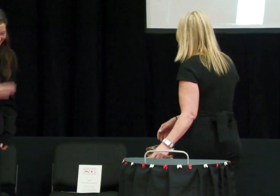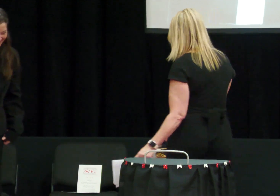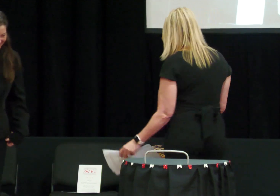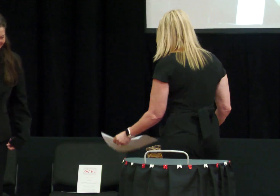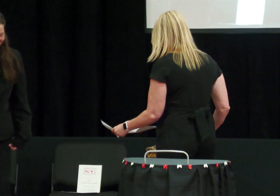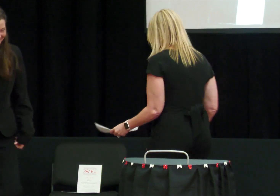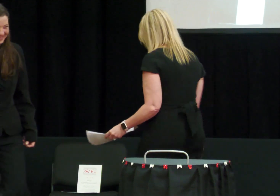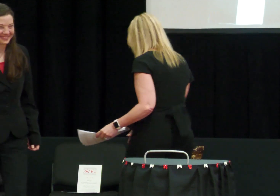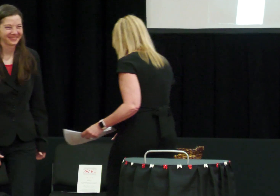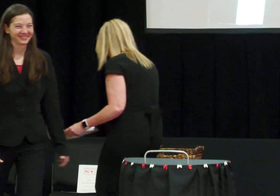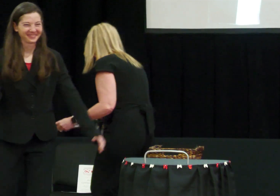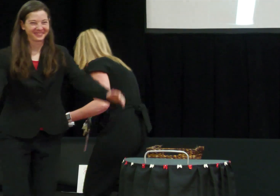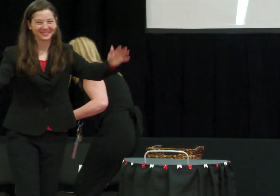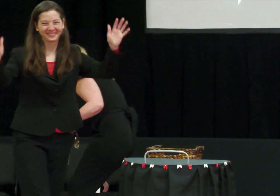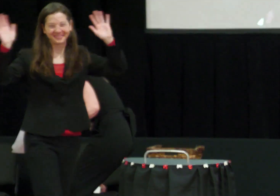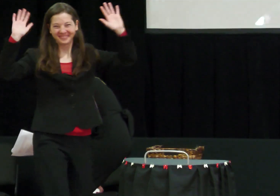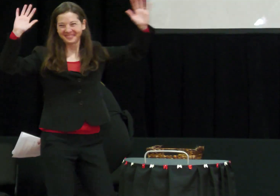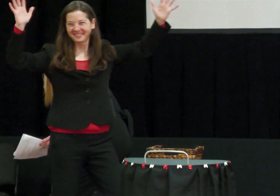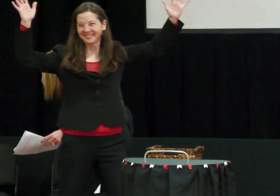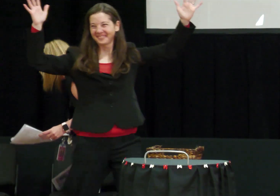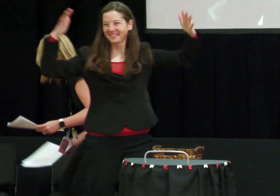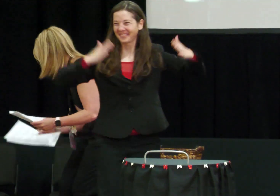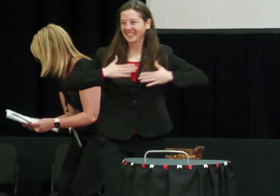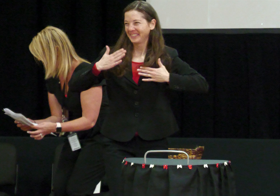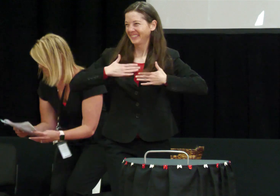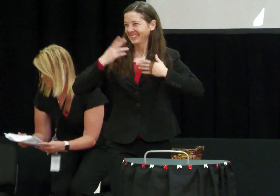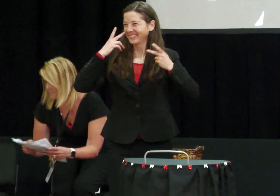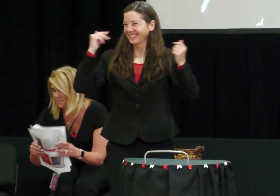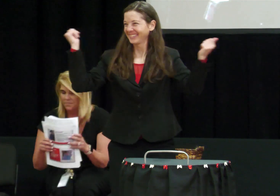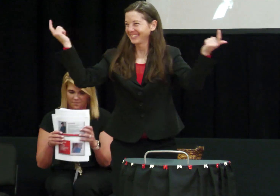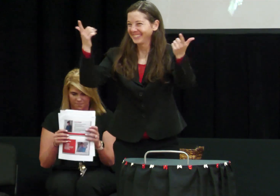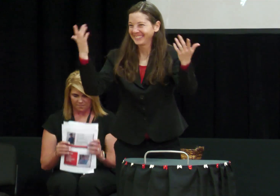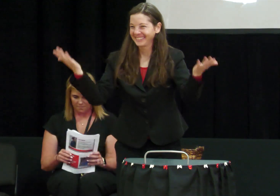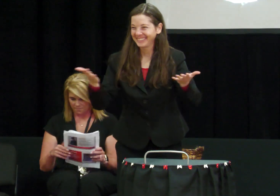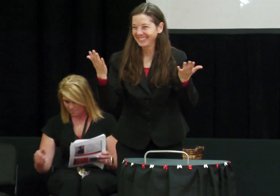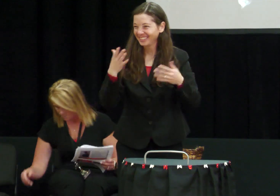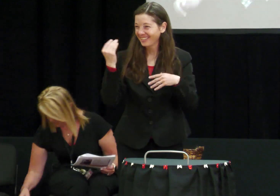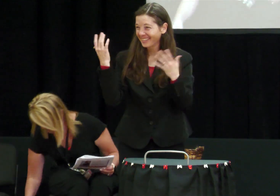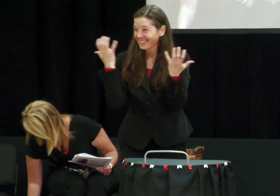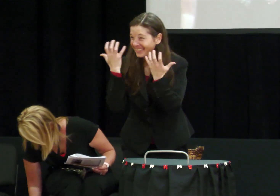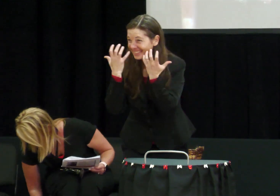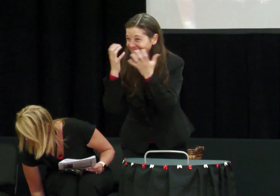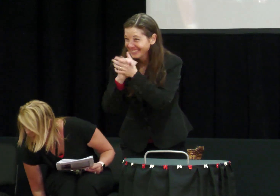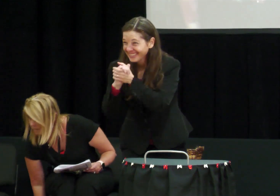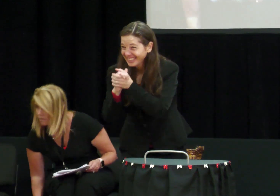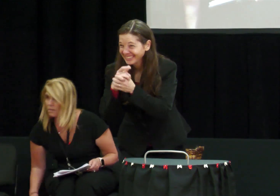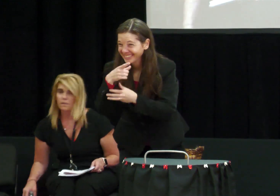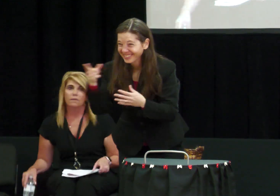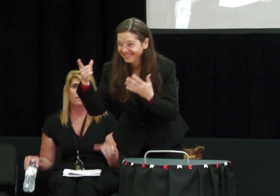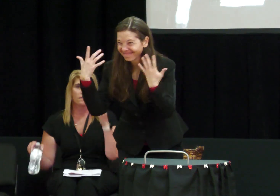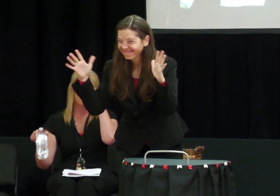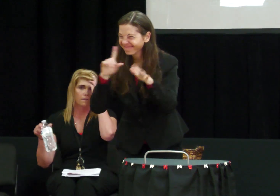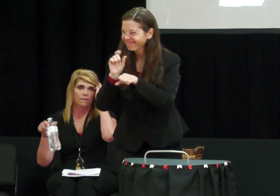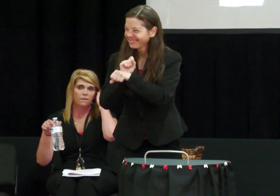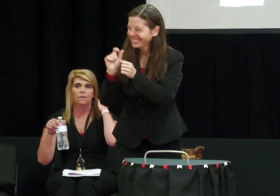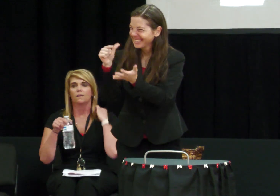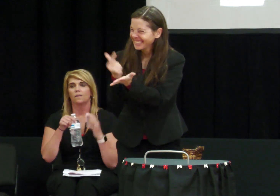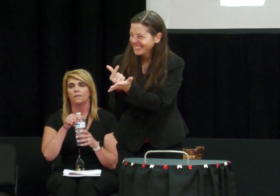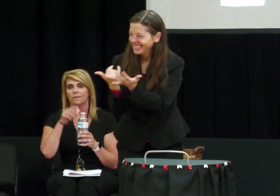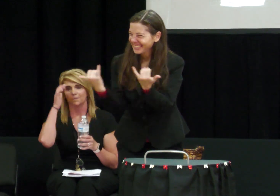She stands from the back of the stage where she was seated. She gives the crowd a wave. Hello, everyone. I'm so happy to see everyone here. Wow, congratulations to you seniors.